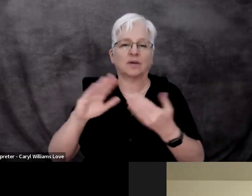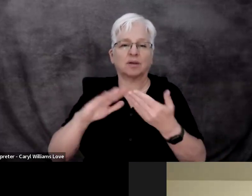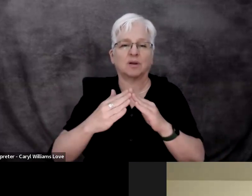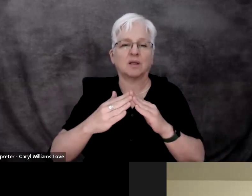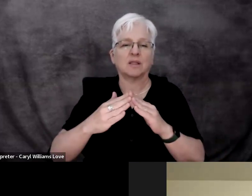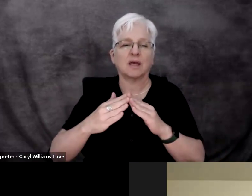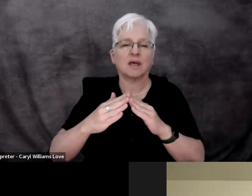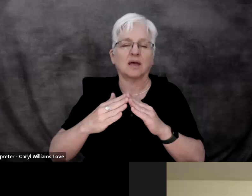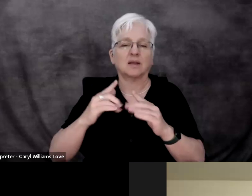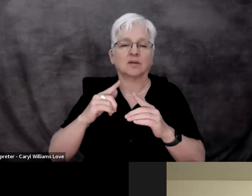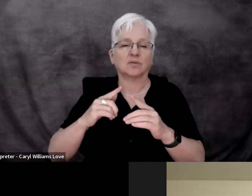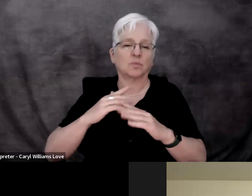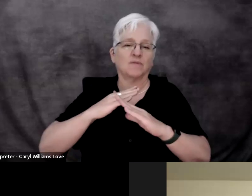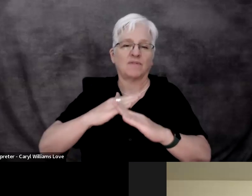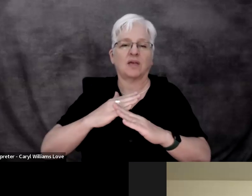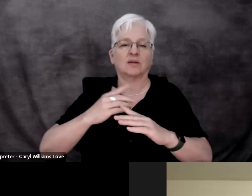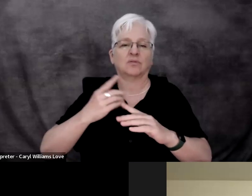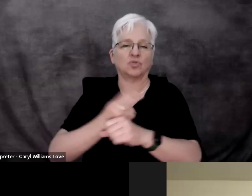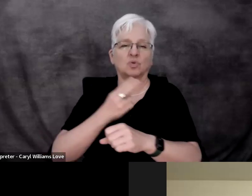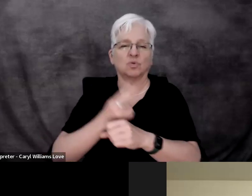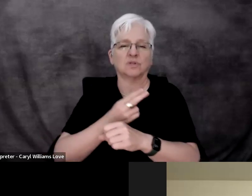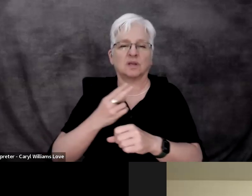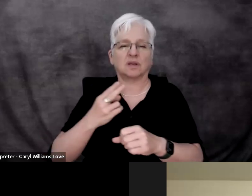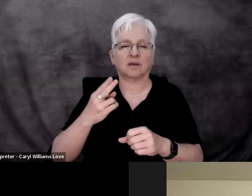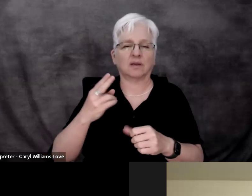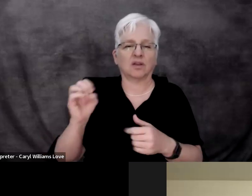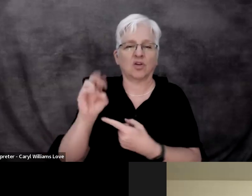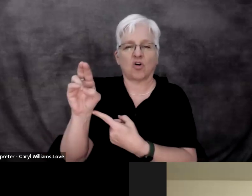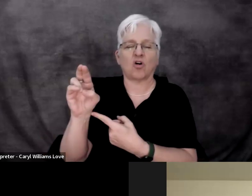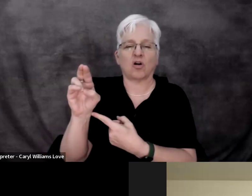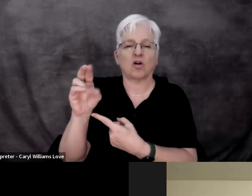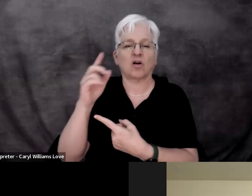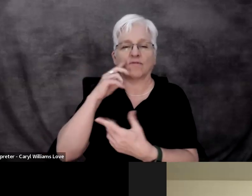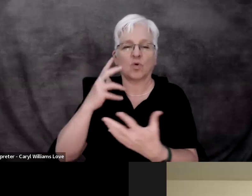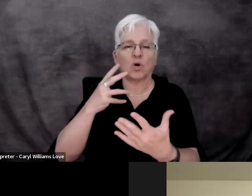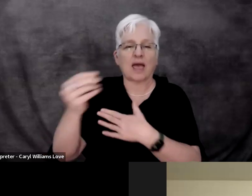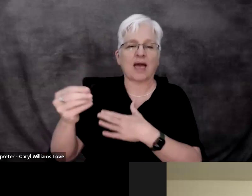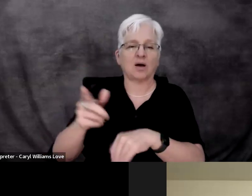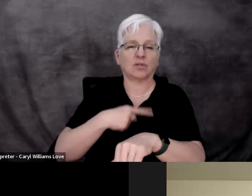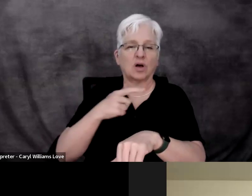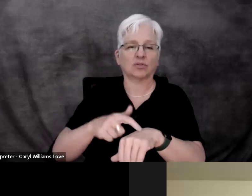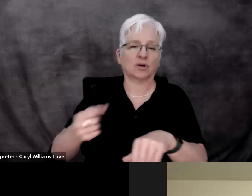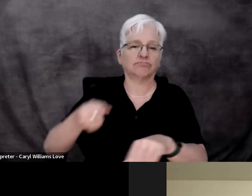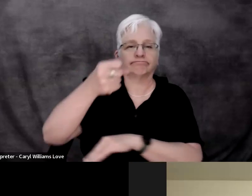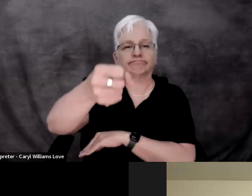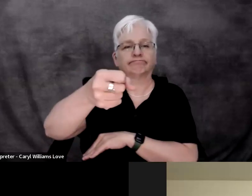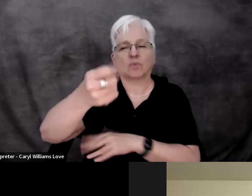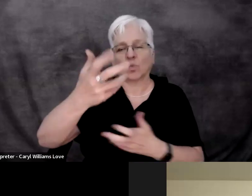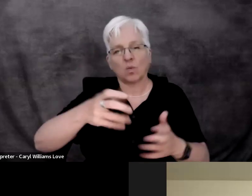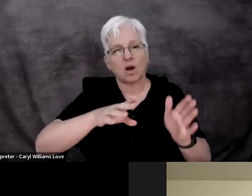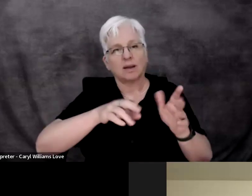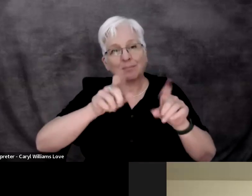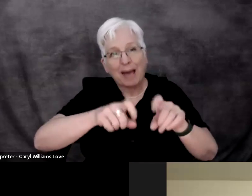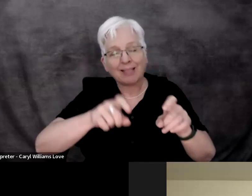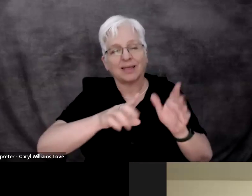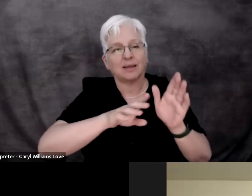long-term out-of-home placement. That's been a goal of our division, is to develop programs, pilot programs